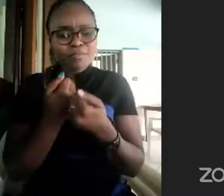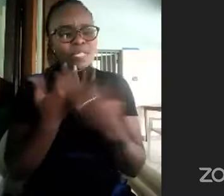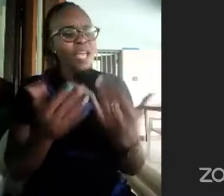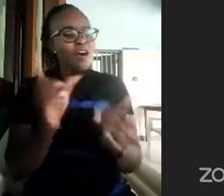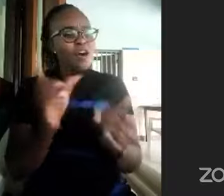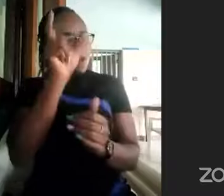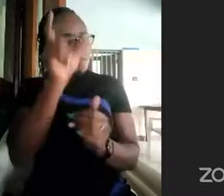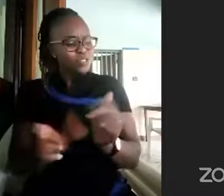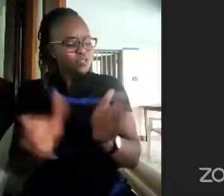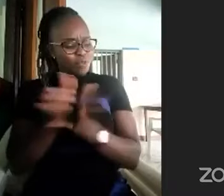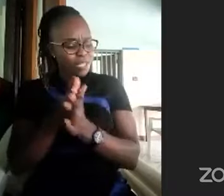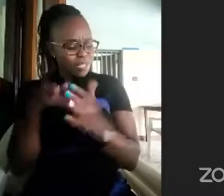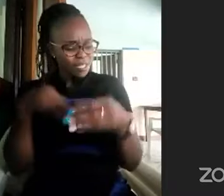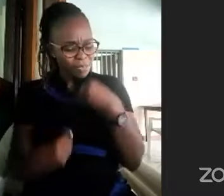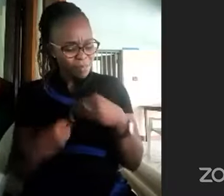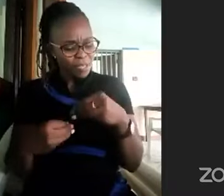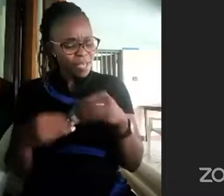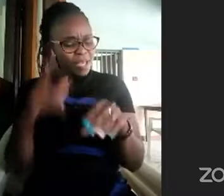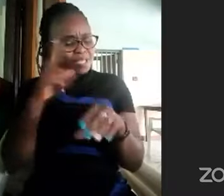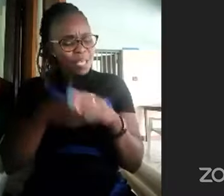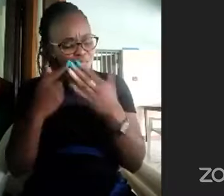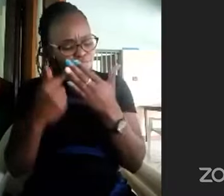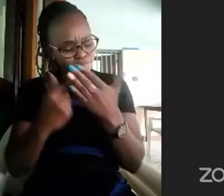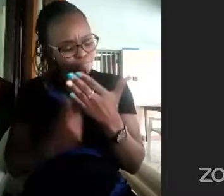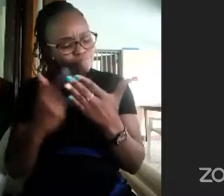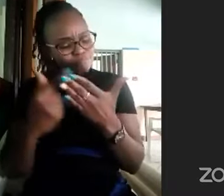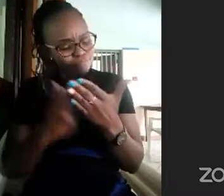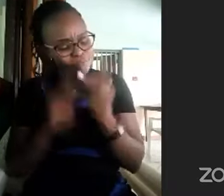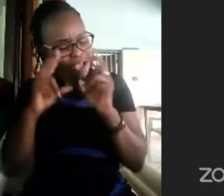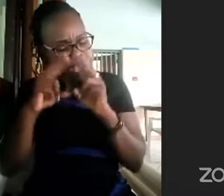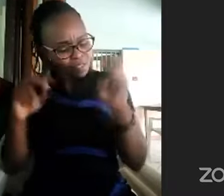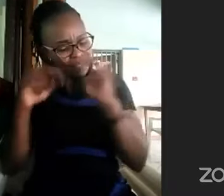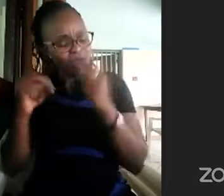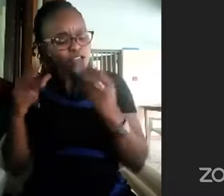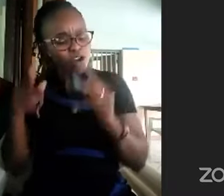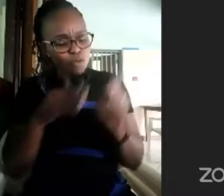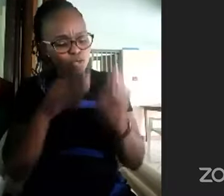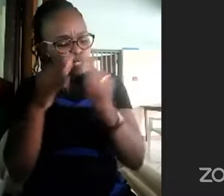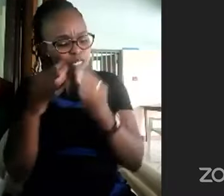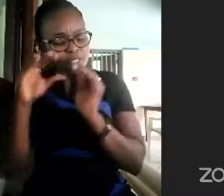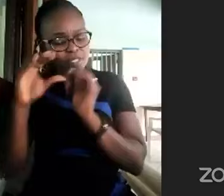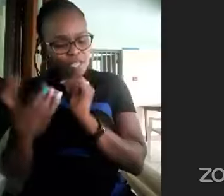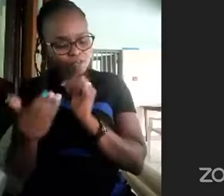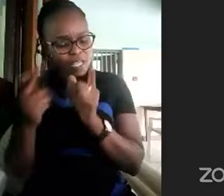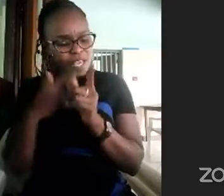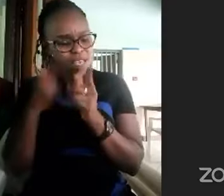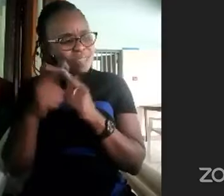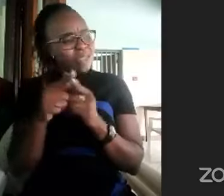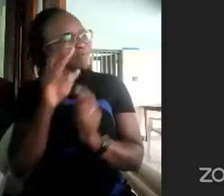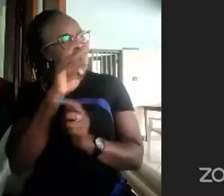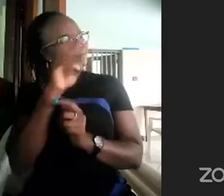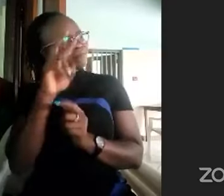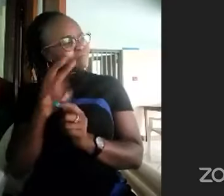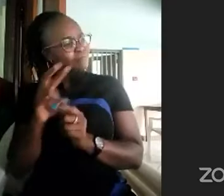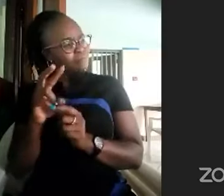leveraging opportunities at the county and even the national level. For instance, at the counties, usually have the budget, county